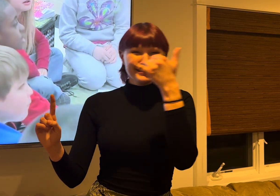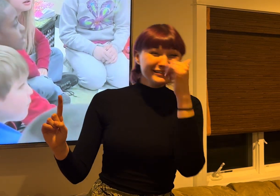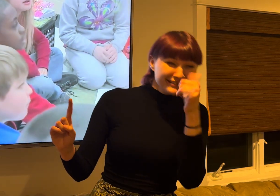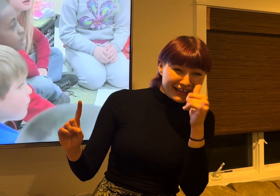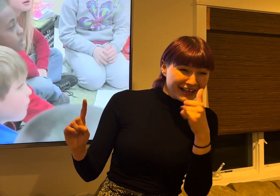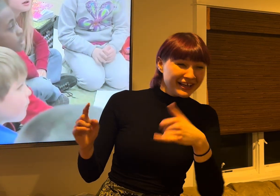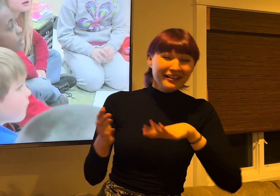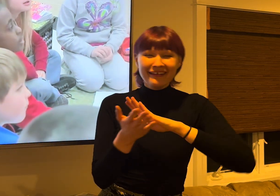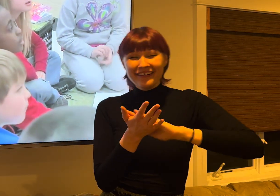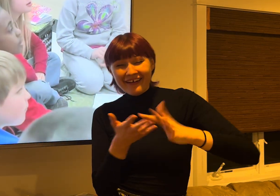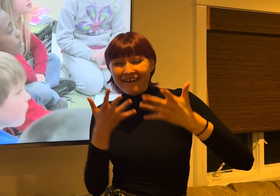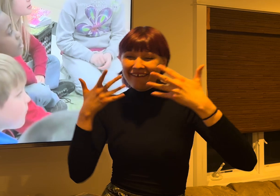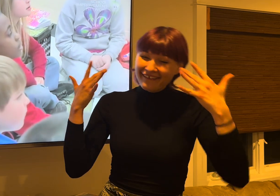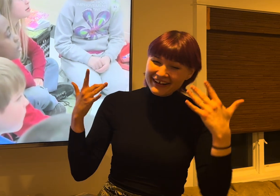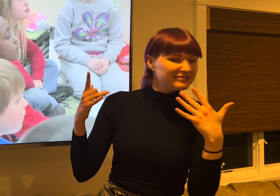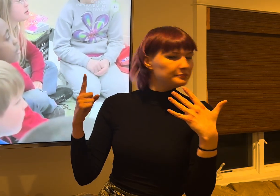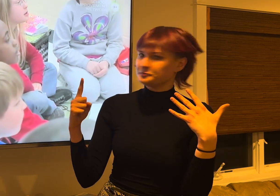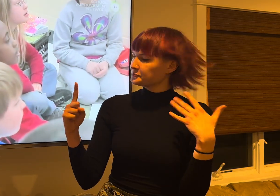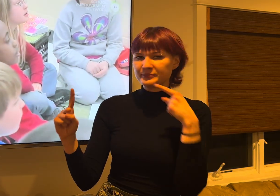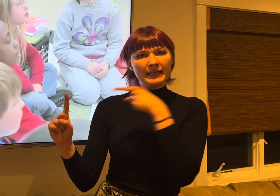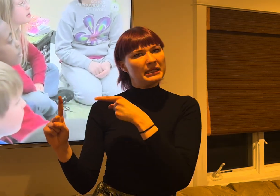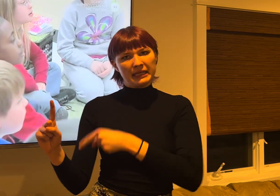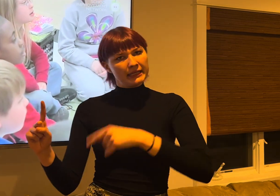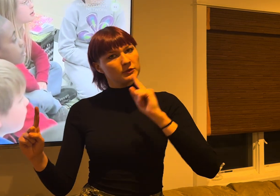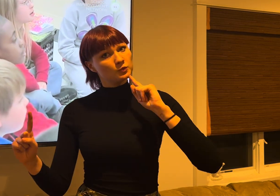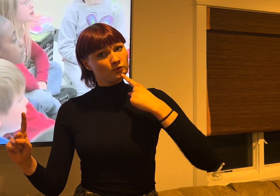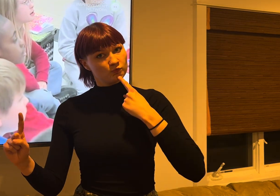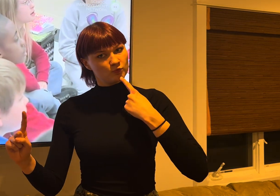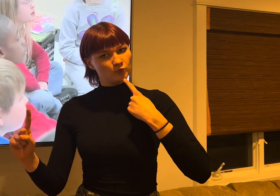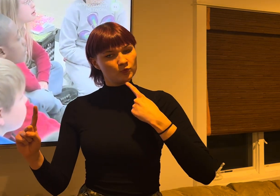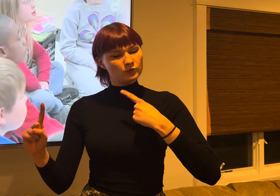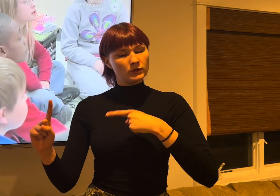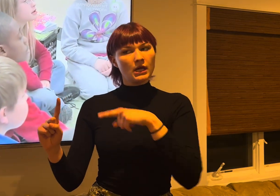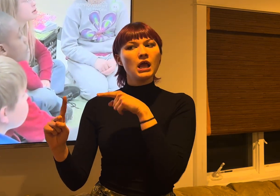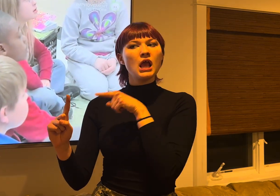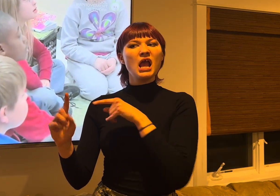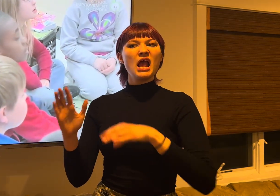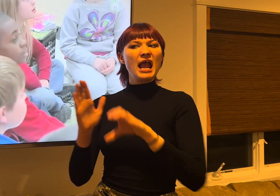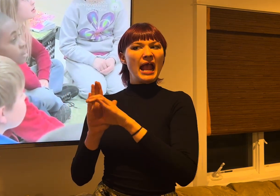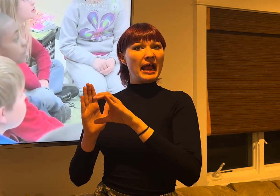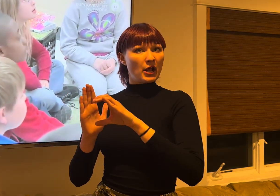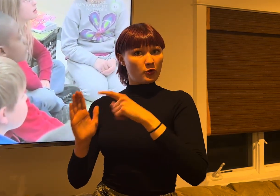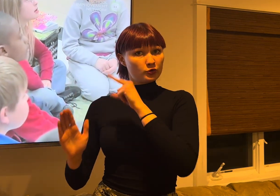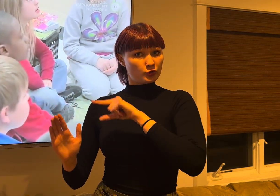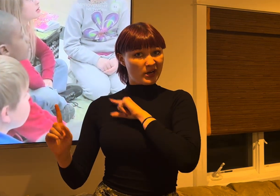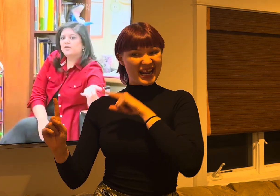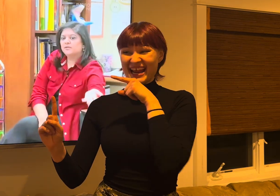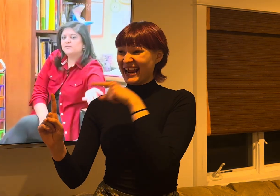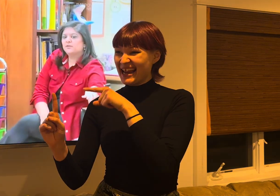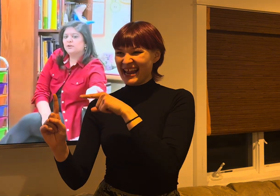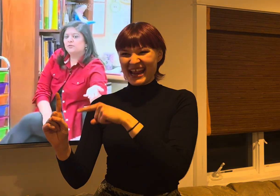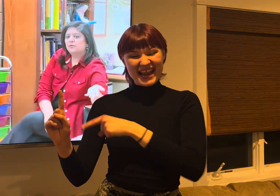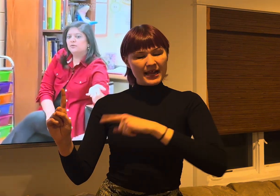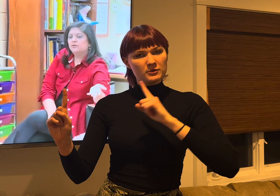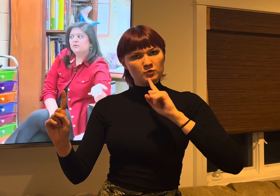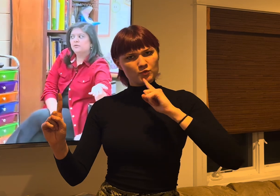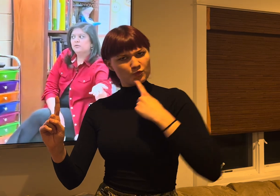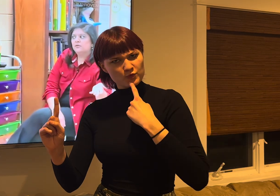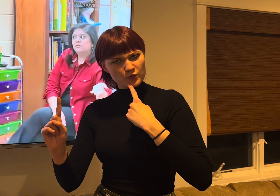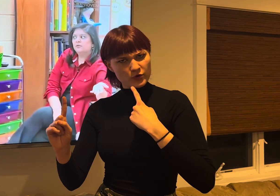do business. Okay, so go ahead and annotate that for us. Have you ever had an experience that tells you why something is